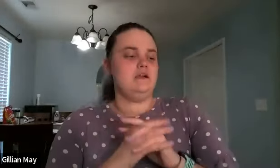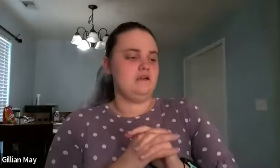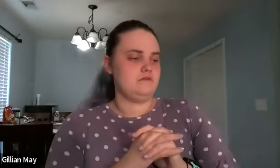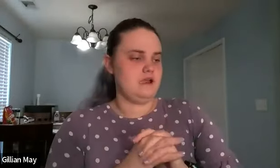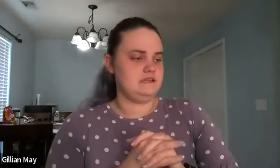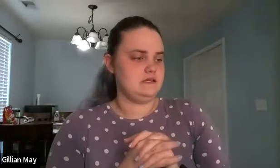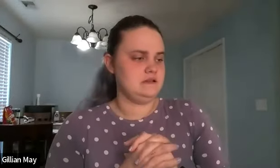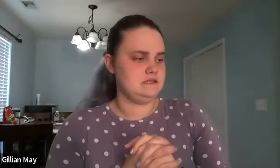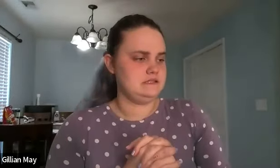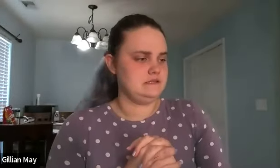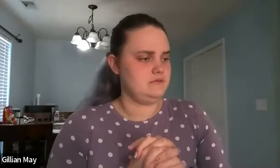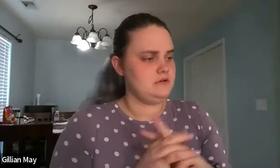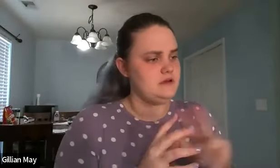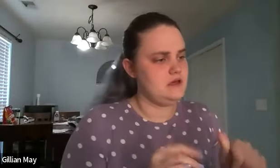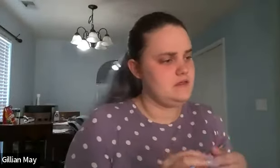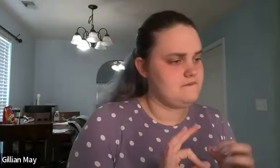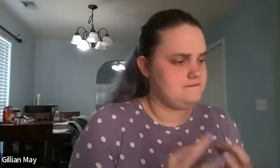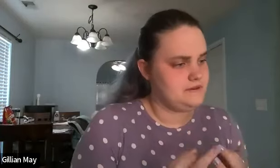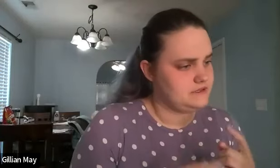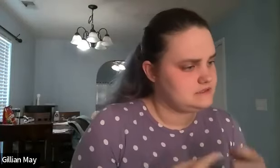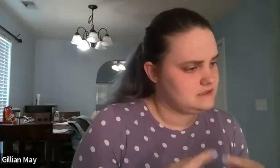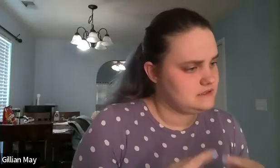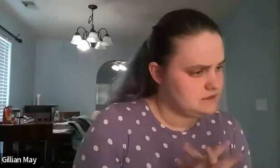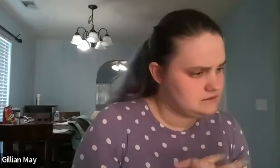All right, let's see. What are my other family signs?